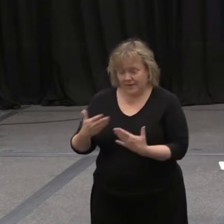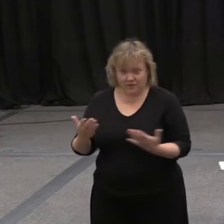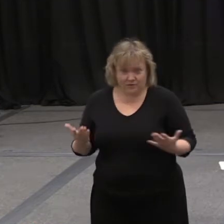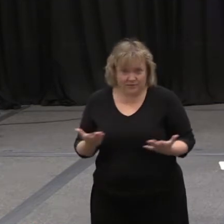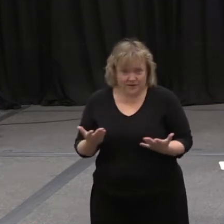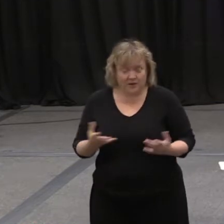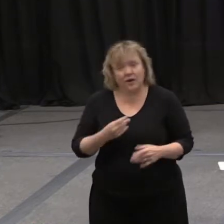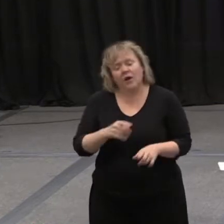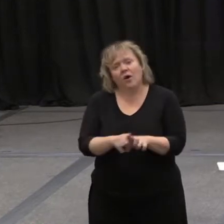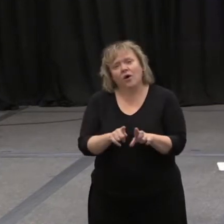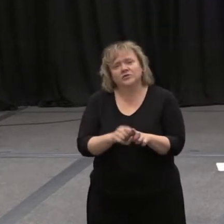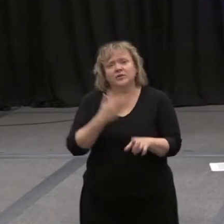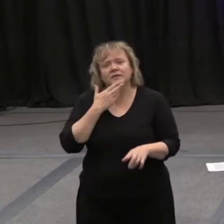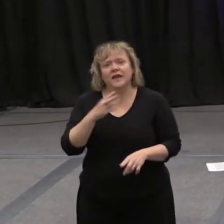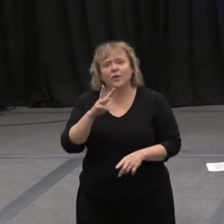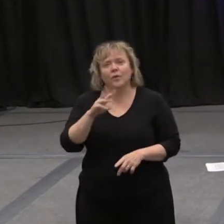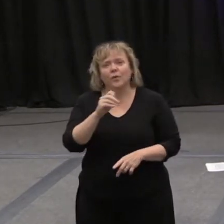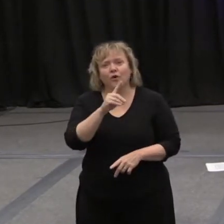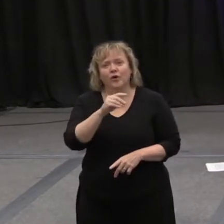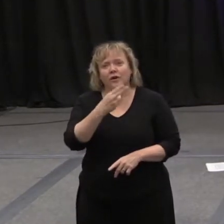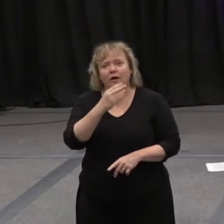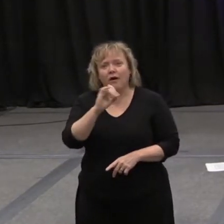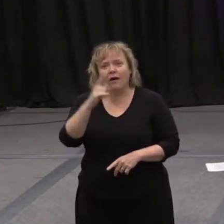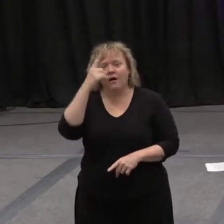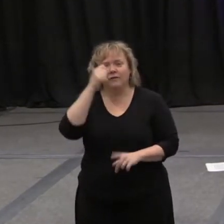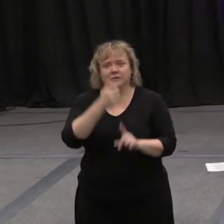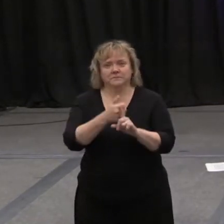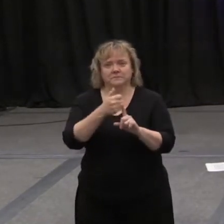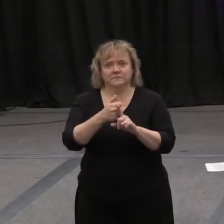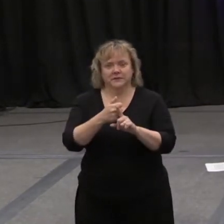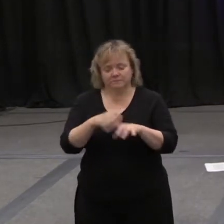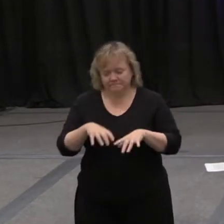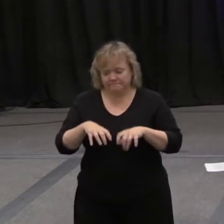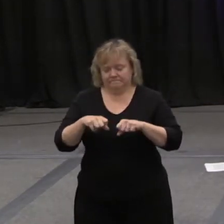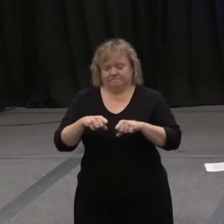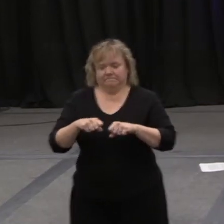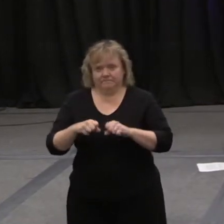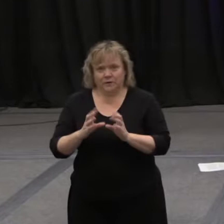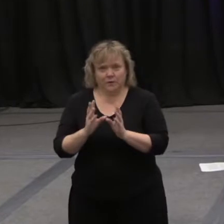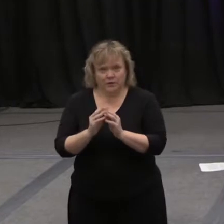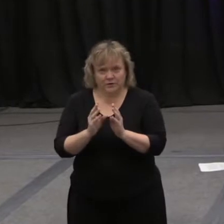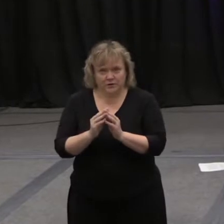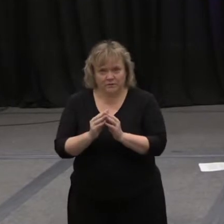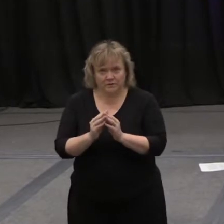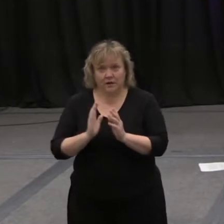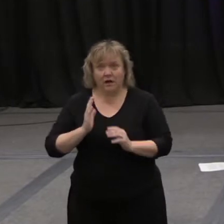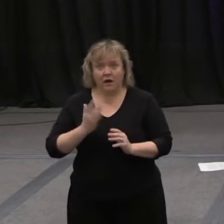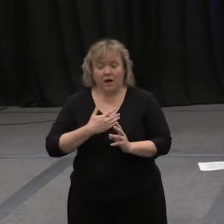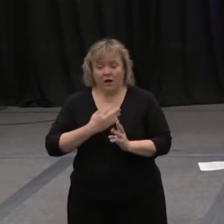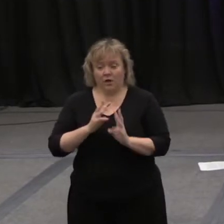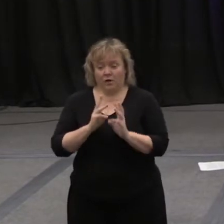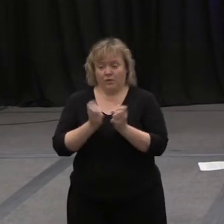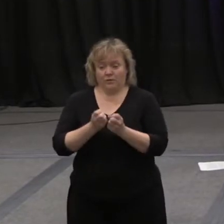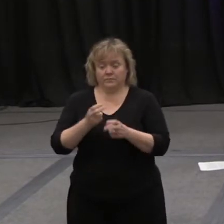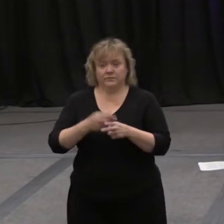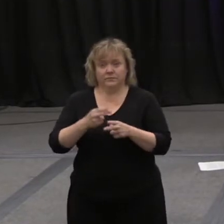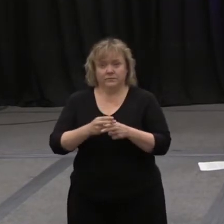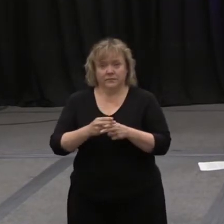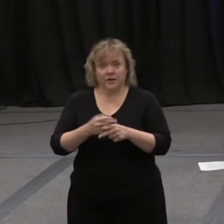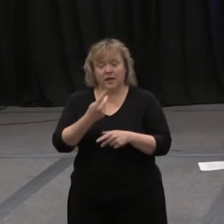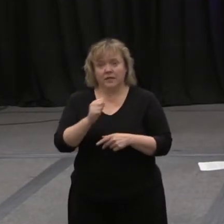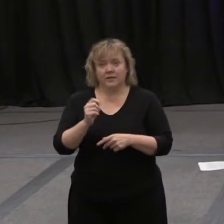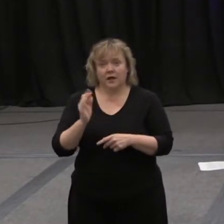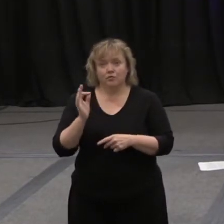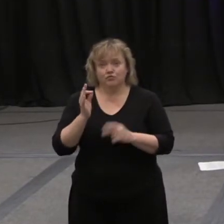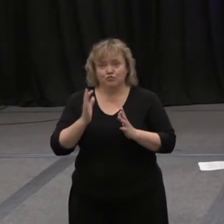thank Wood Hall for being willing to host this workshop, The Preacher and the Porn Star. We are not two people who are usually put